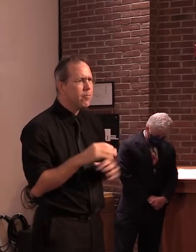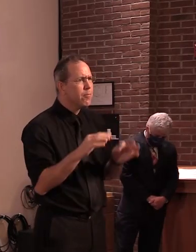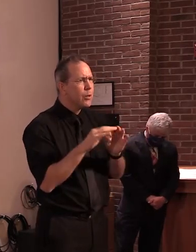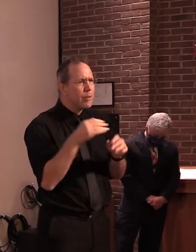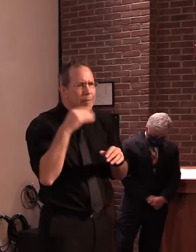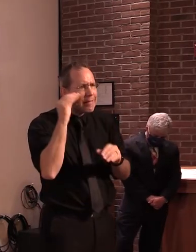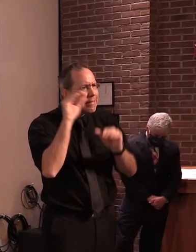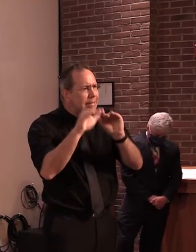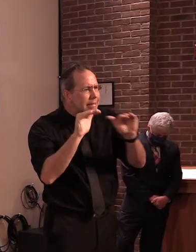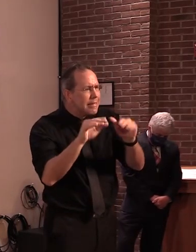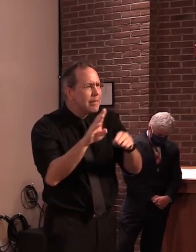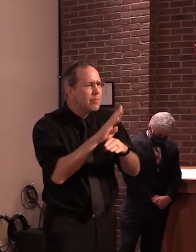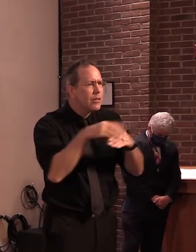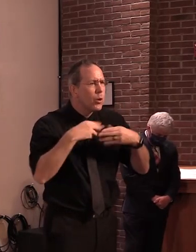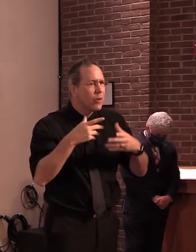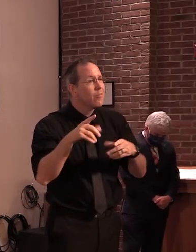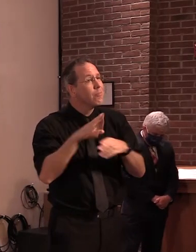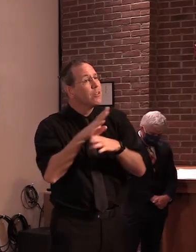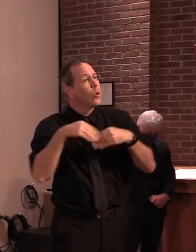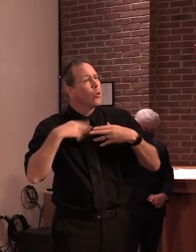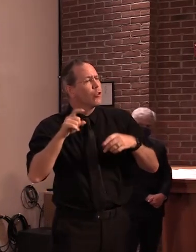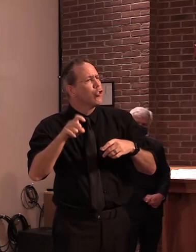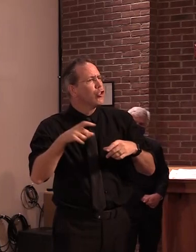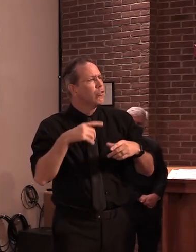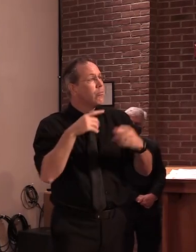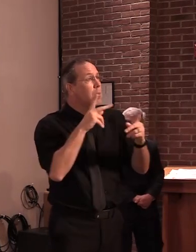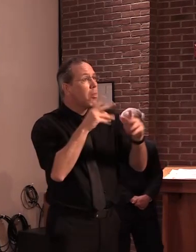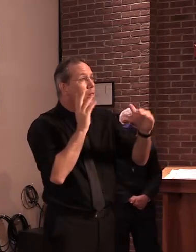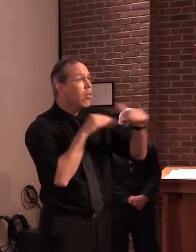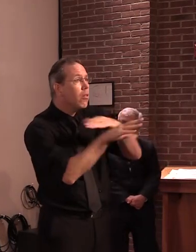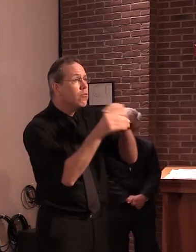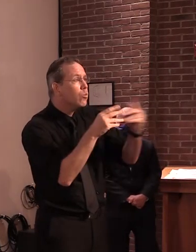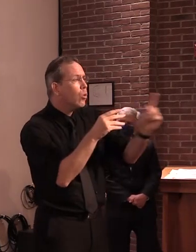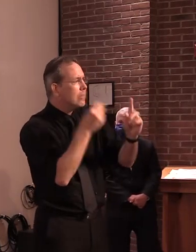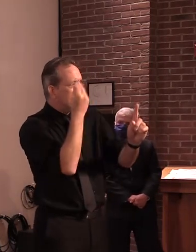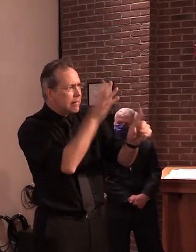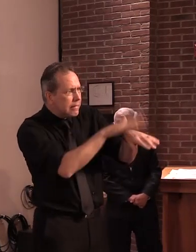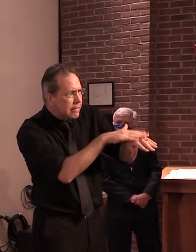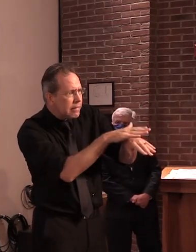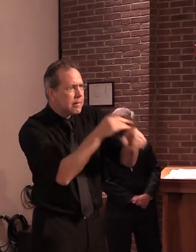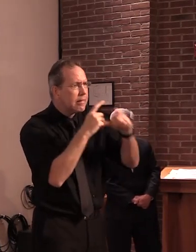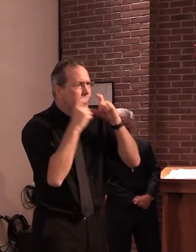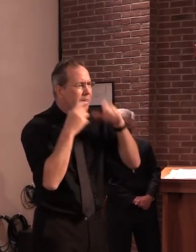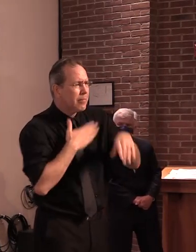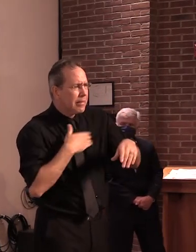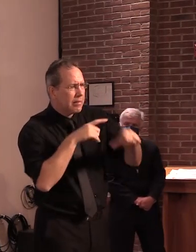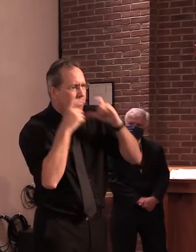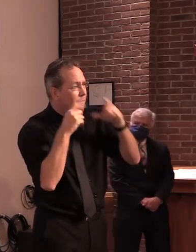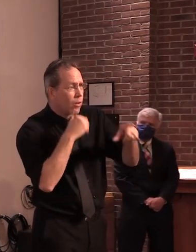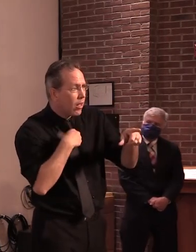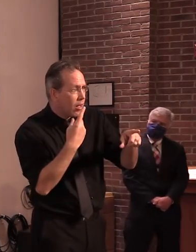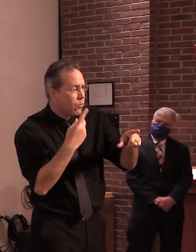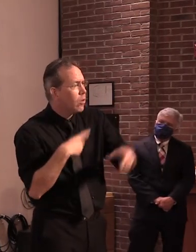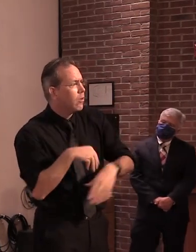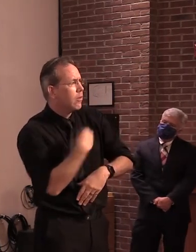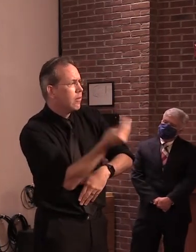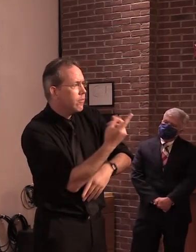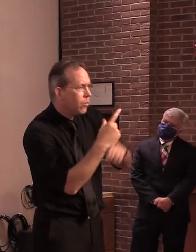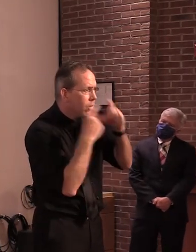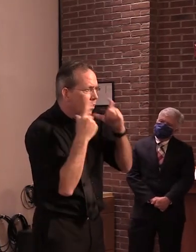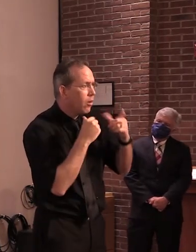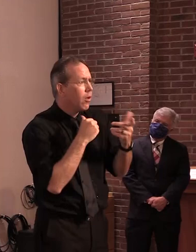stores and to do the right thing, offer curbside service, do everything they can to allow for that.